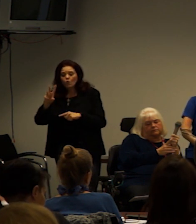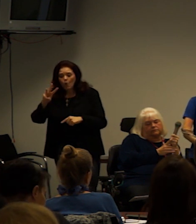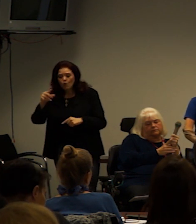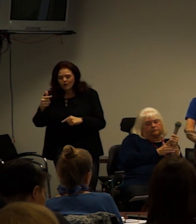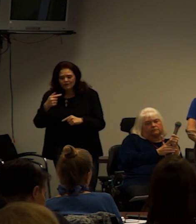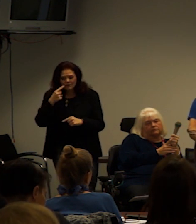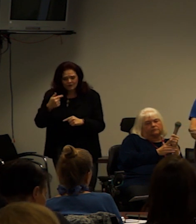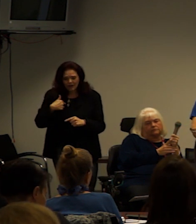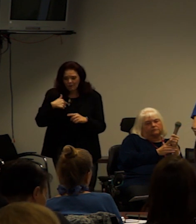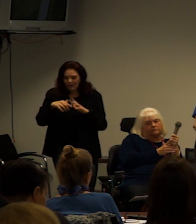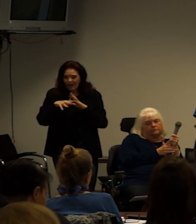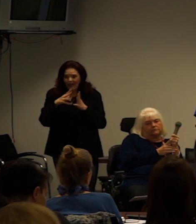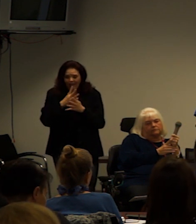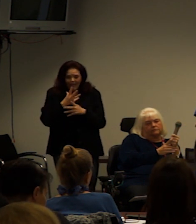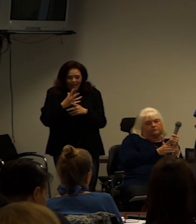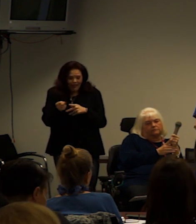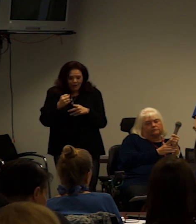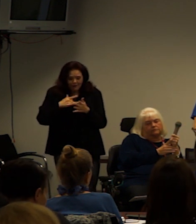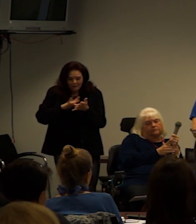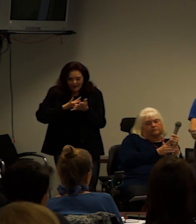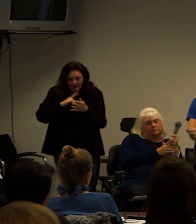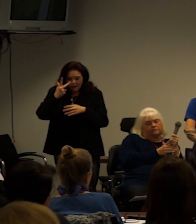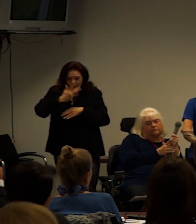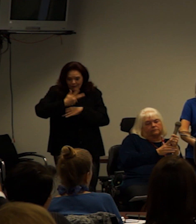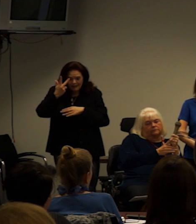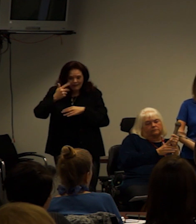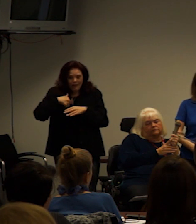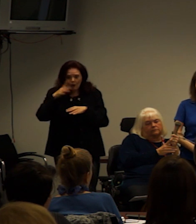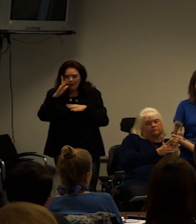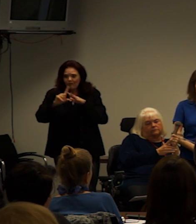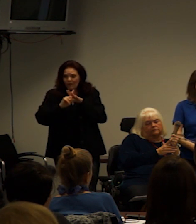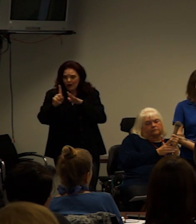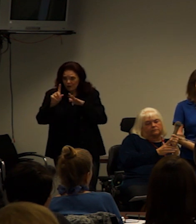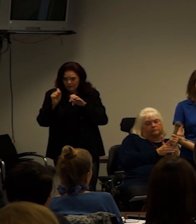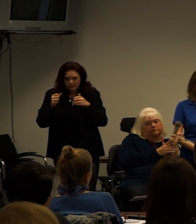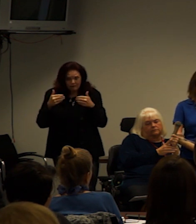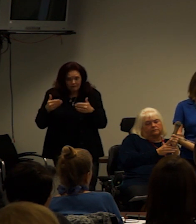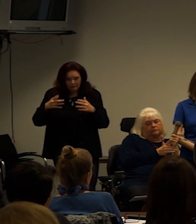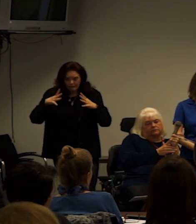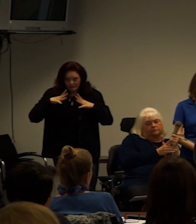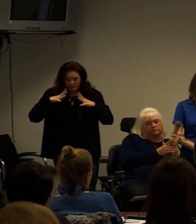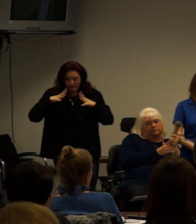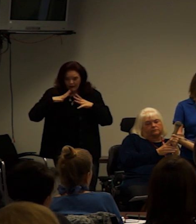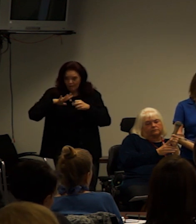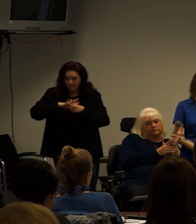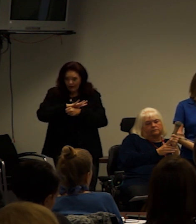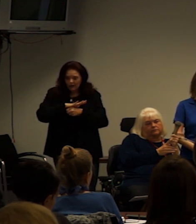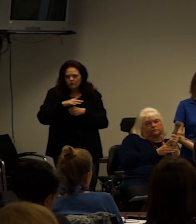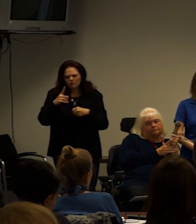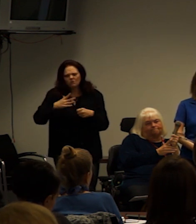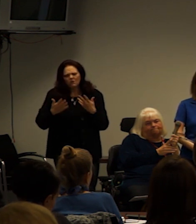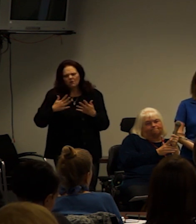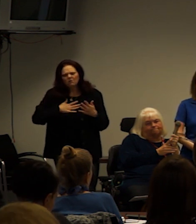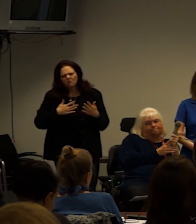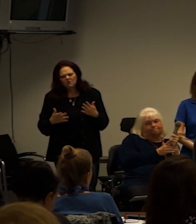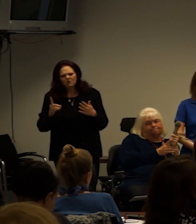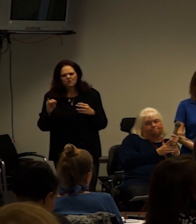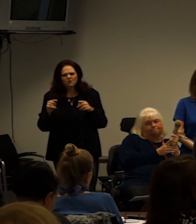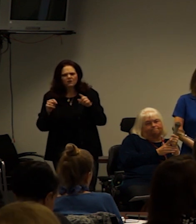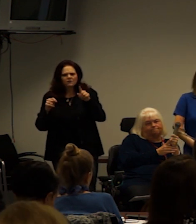said, look, I'm going to be out of my medicine in about 3 days and I'm going to be evacuating, can you go ahead and fill it? They'd probably do it. Yeah. Okay.